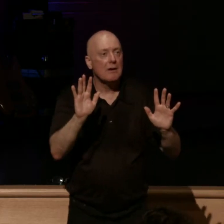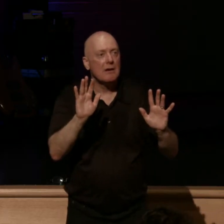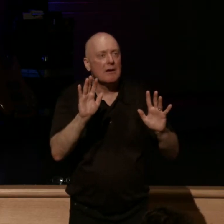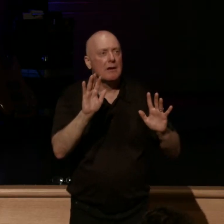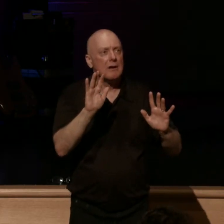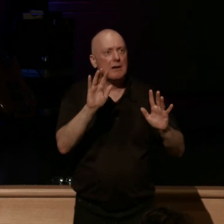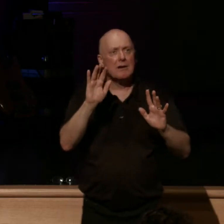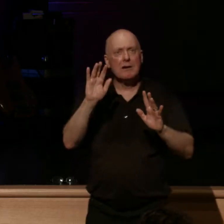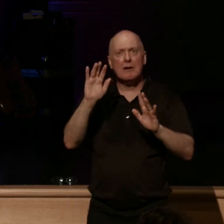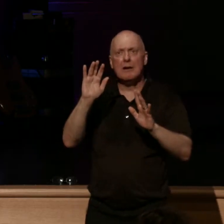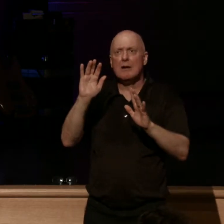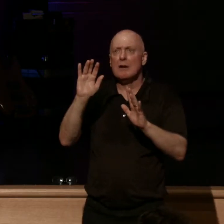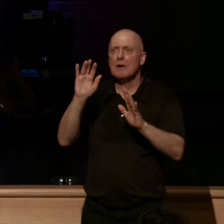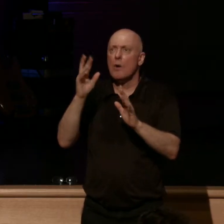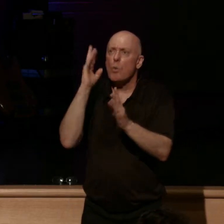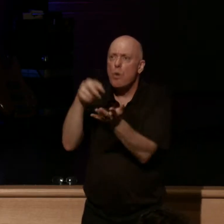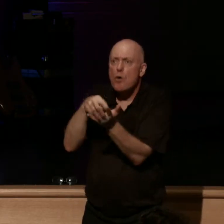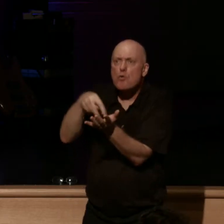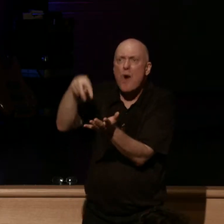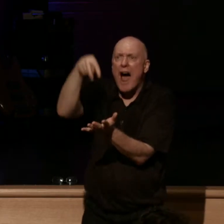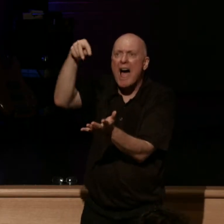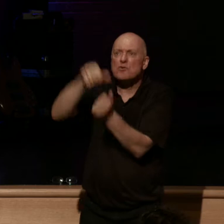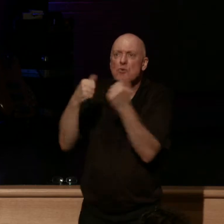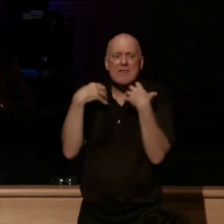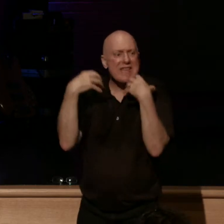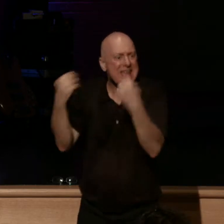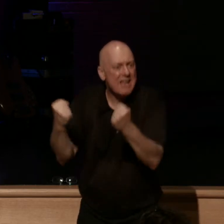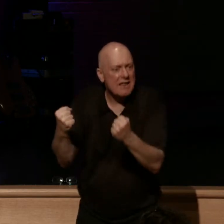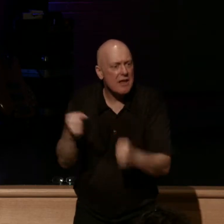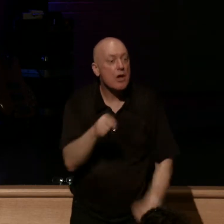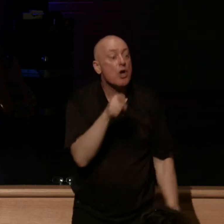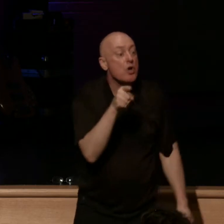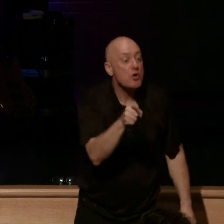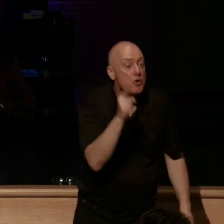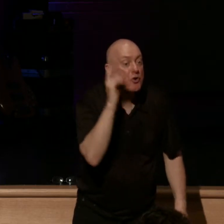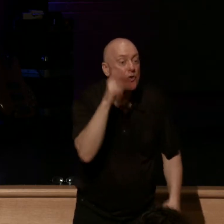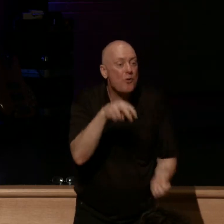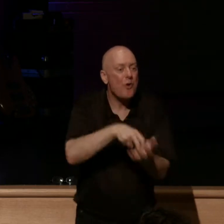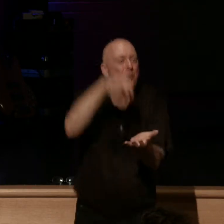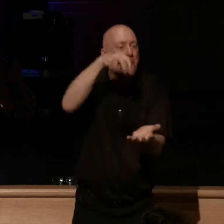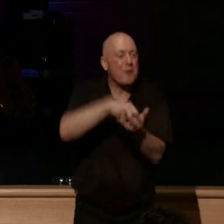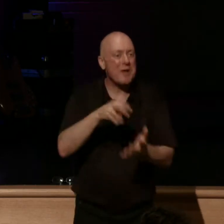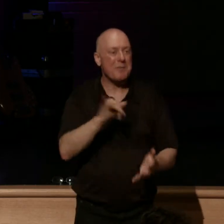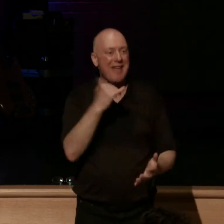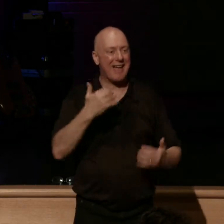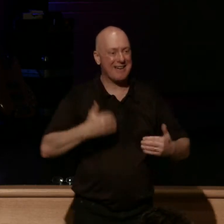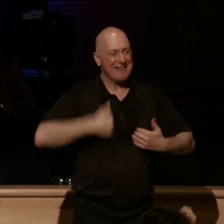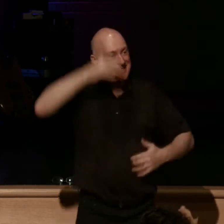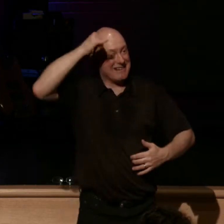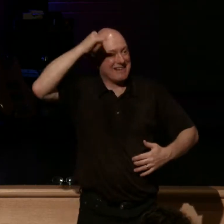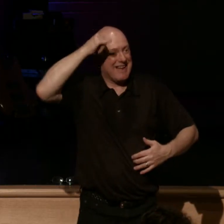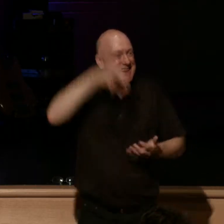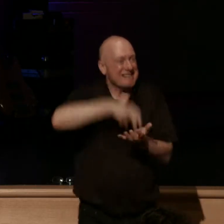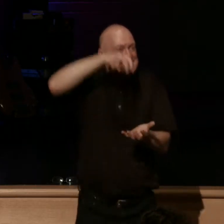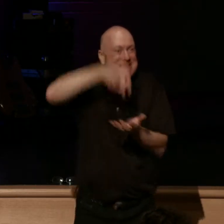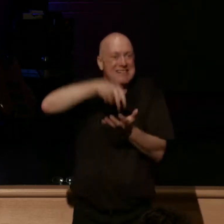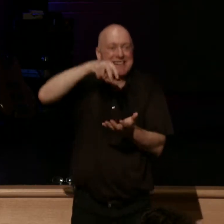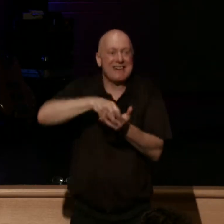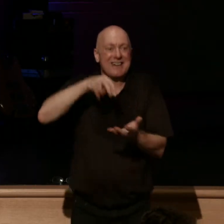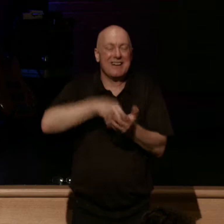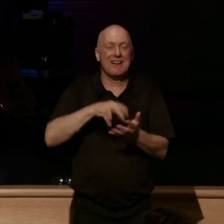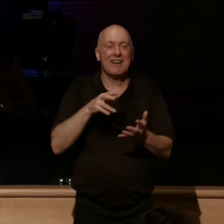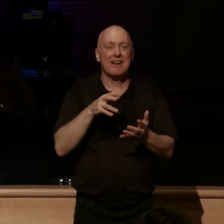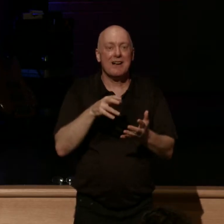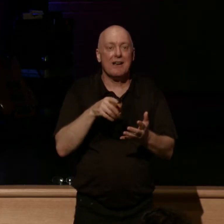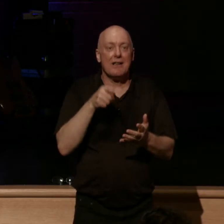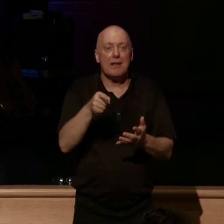son of righteousness shall rise with healing in its wings. You shall go out leaping like calves from the stall. You shall tread down the wicked, for